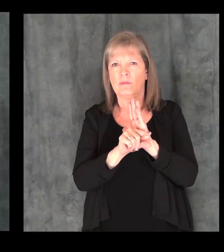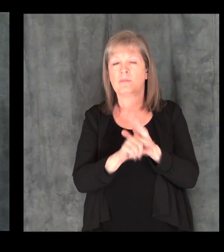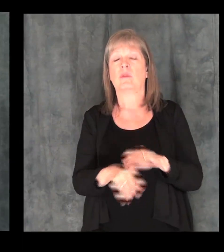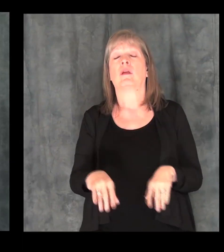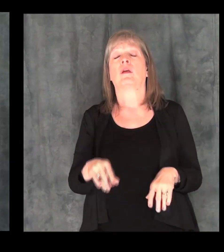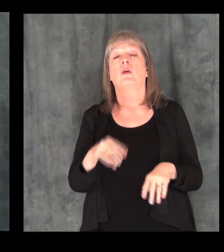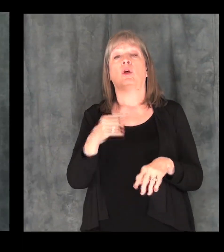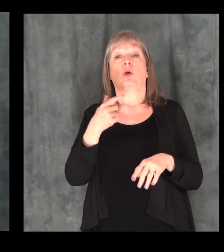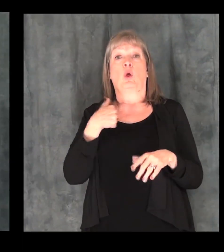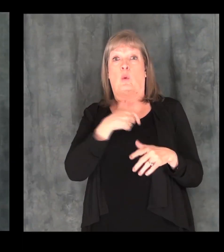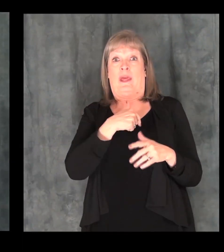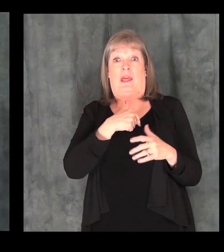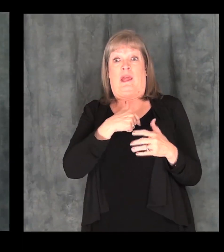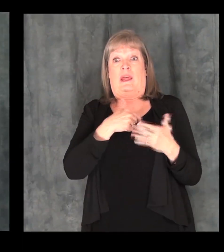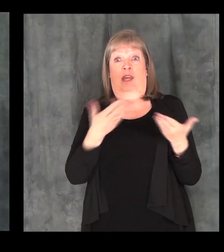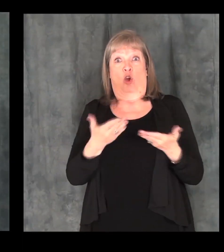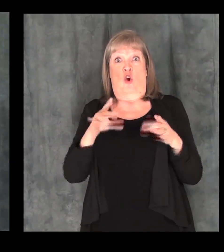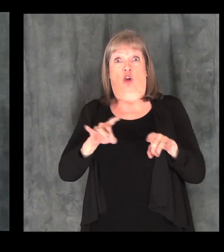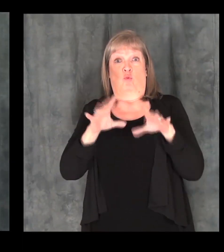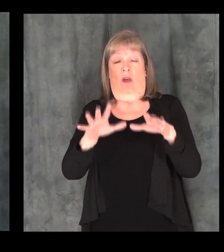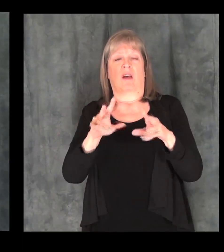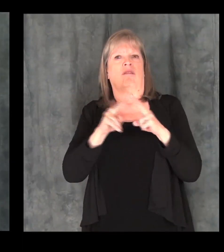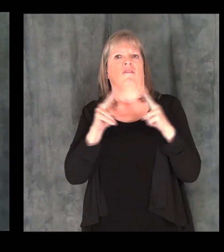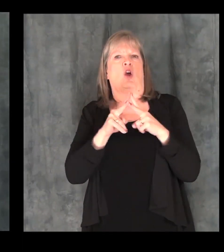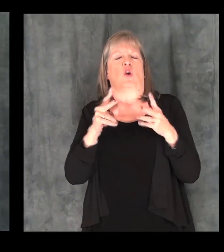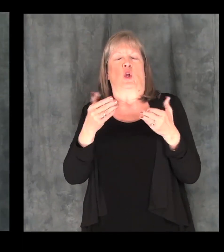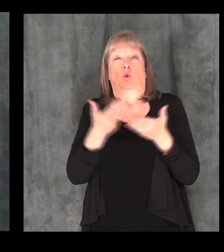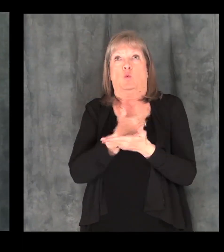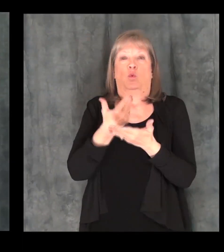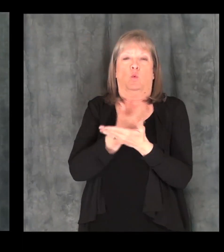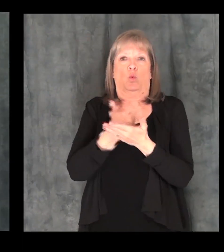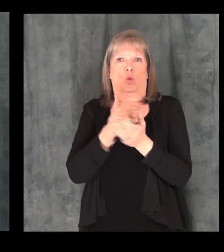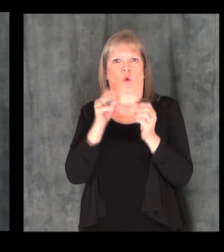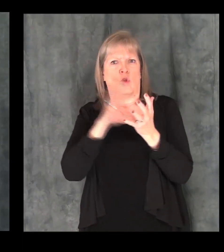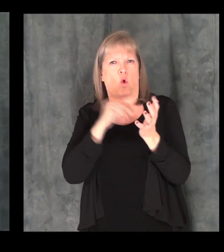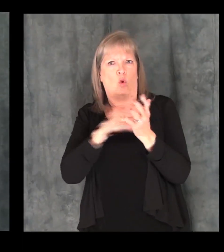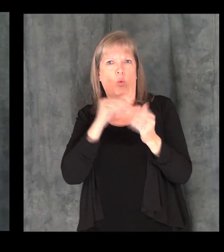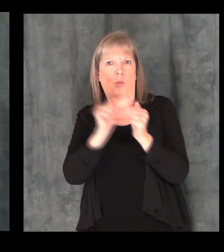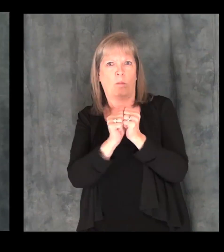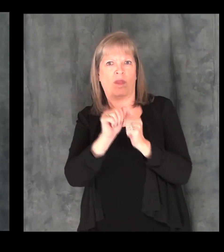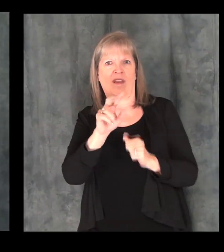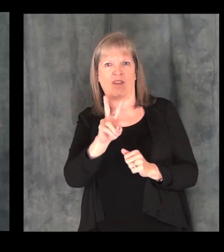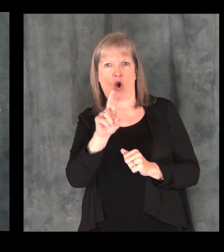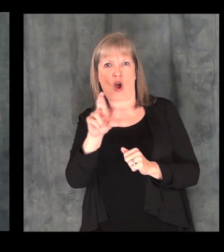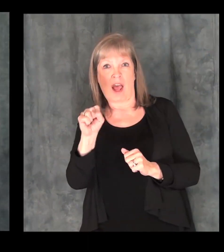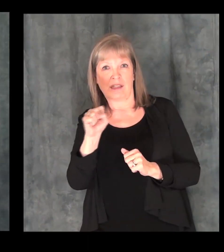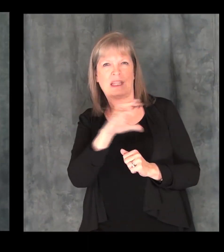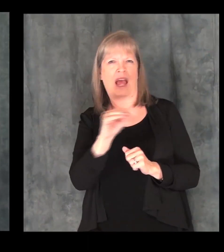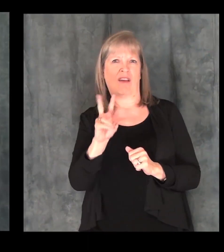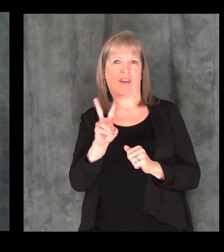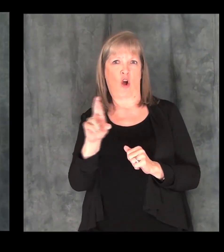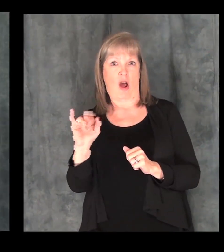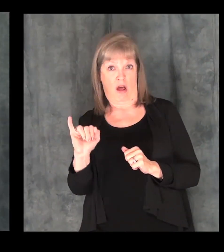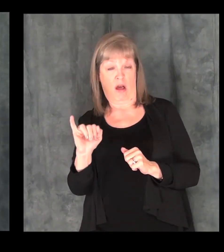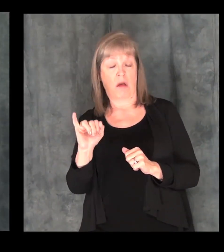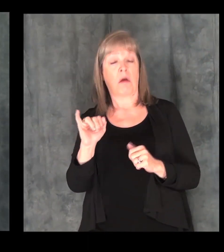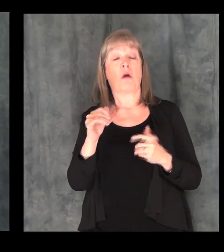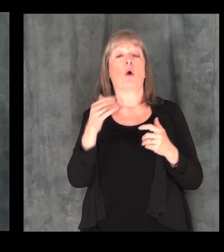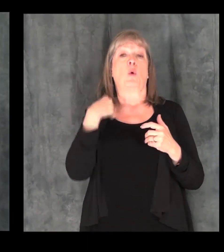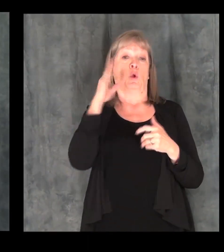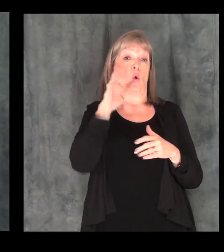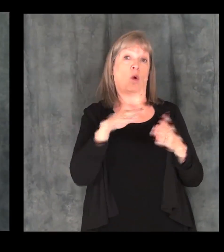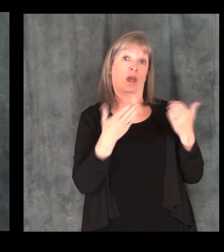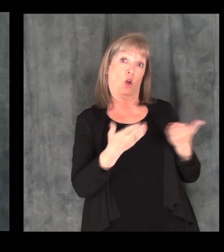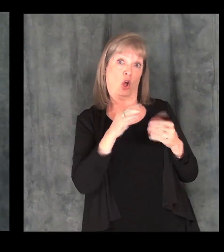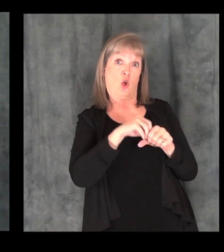We are very new to VRI and VRS in Australia. We know that in America the